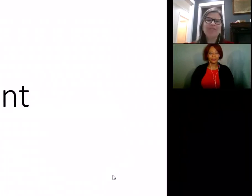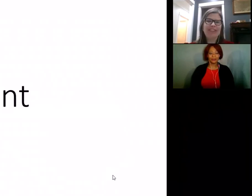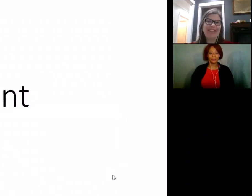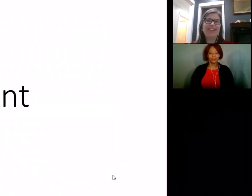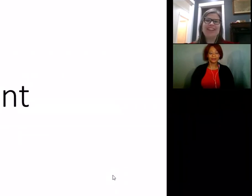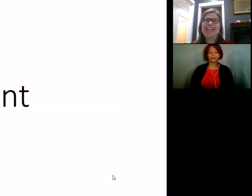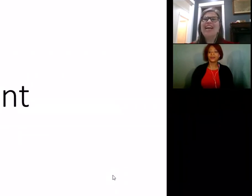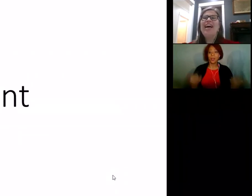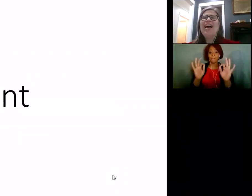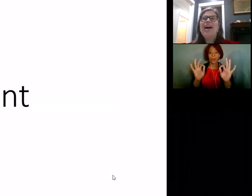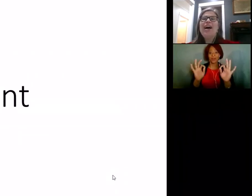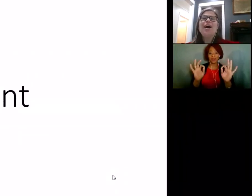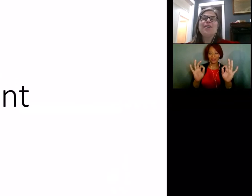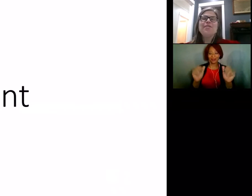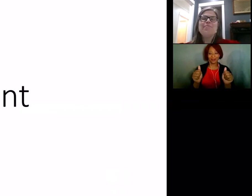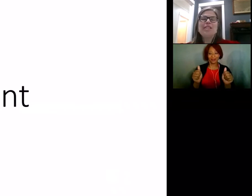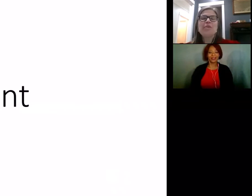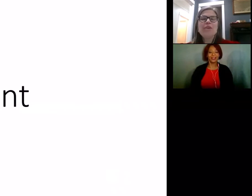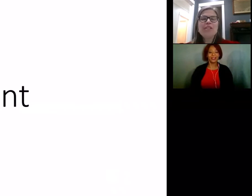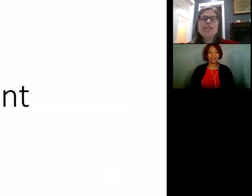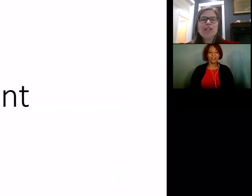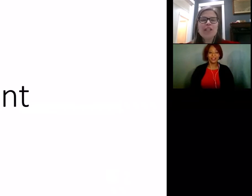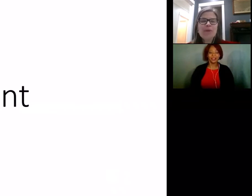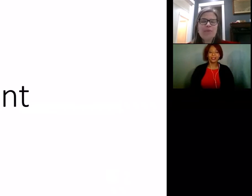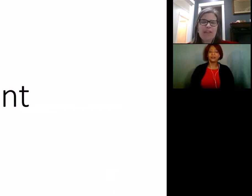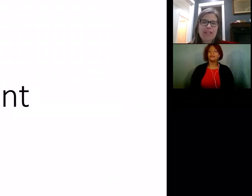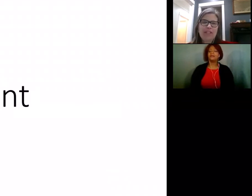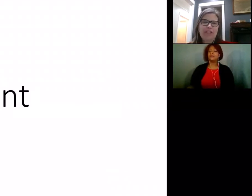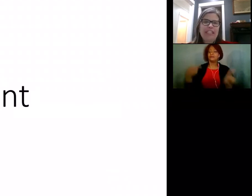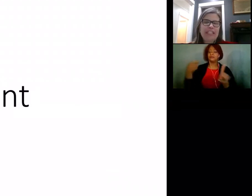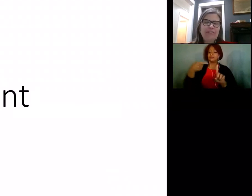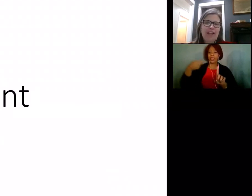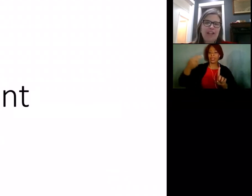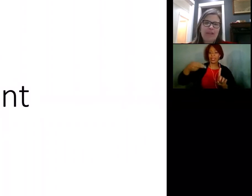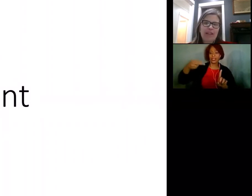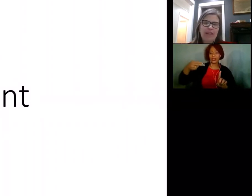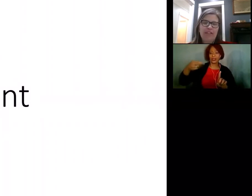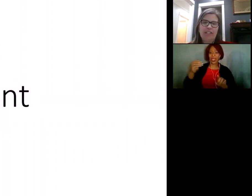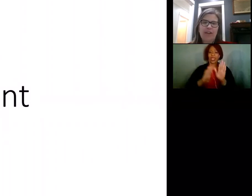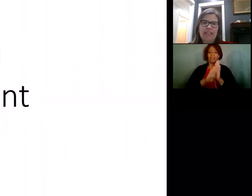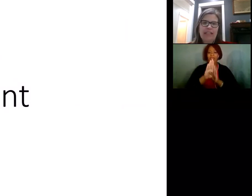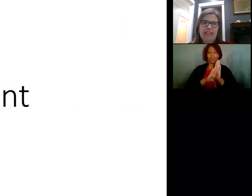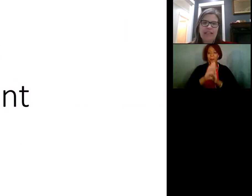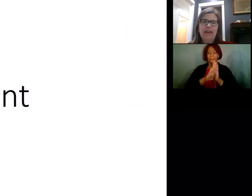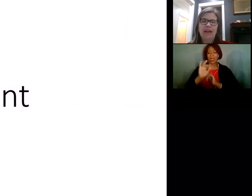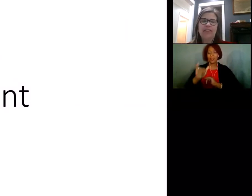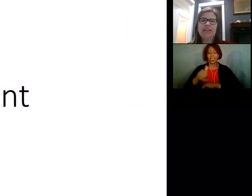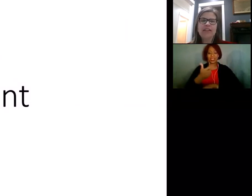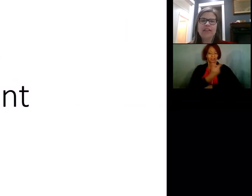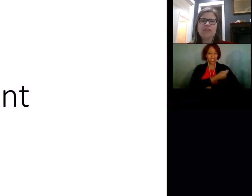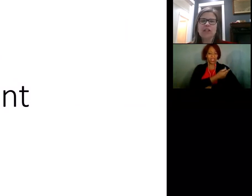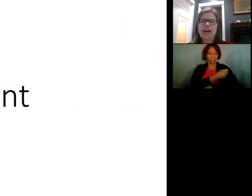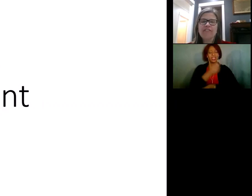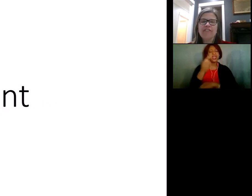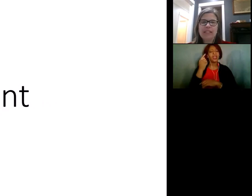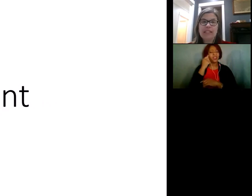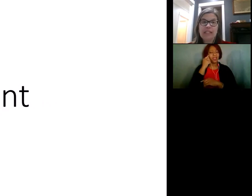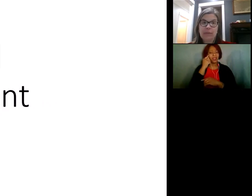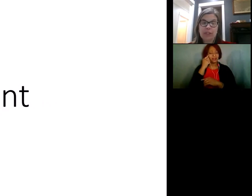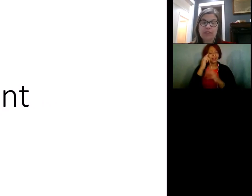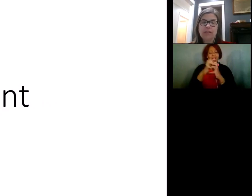No, perfect. Okay, we got it. So we're going to talk a little bit about the history and development of this vaccine. I think there's a lot